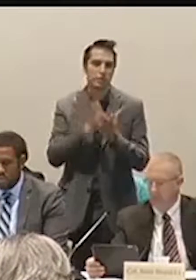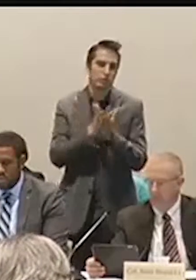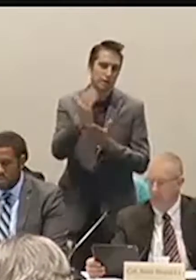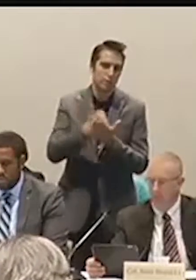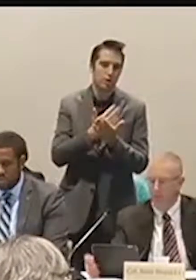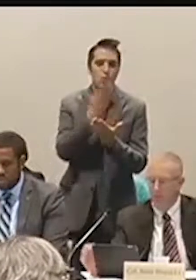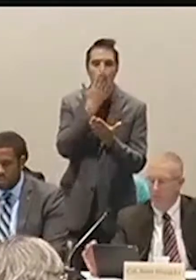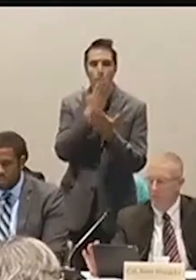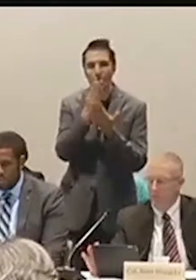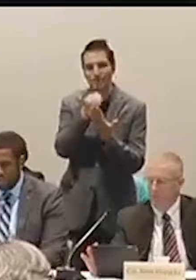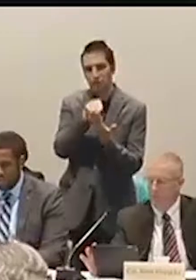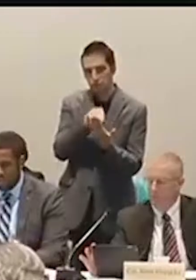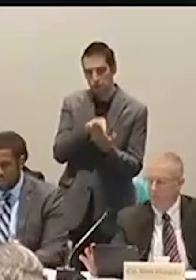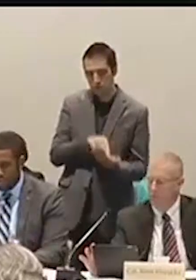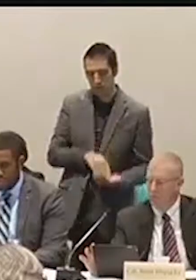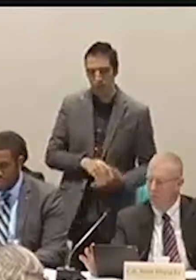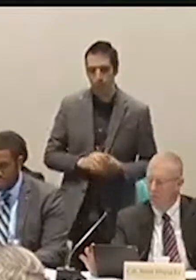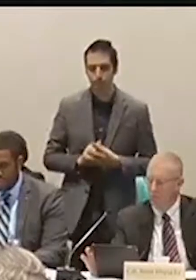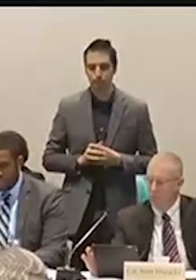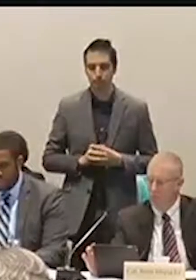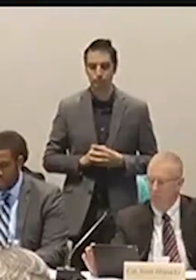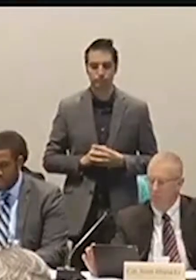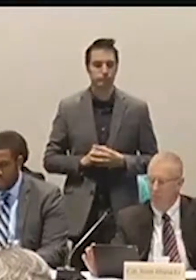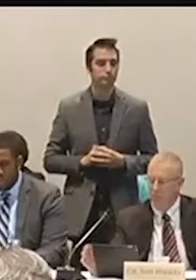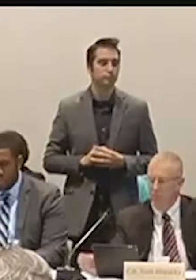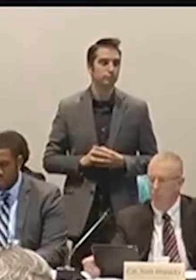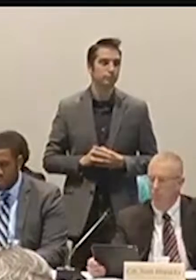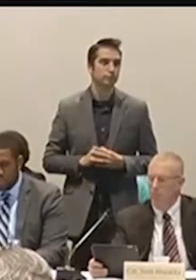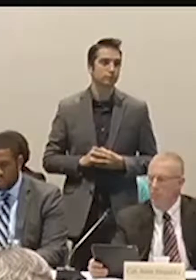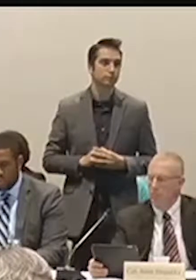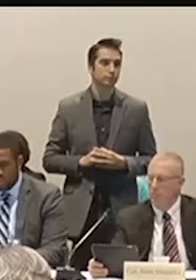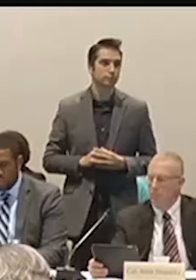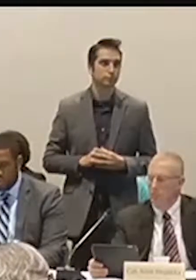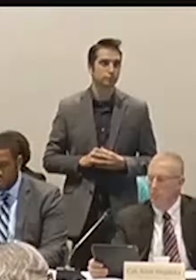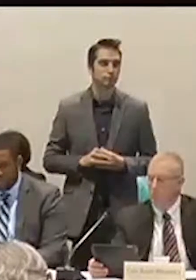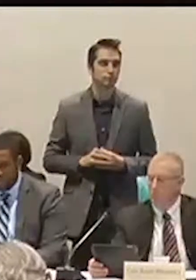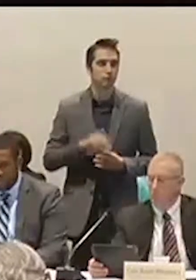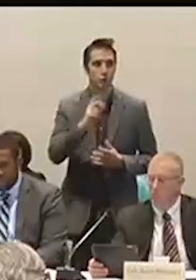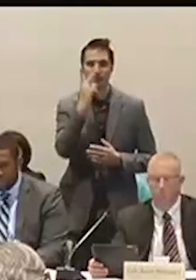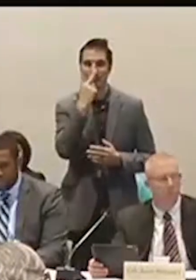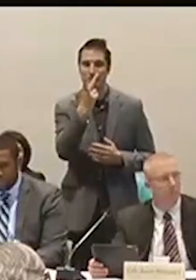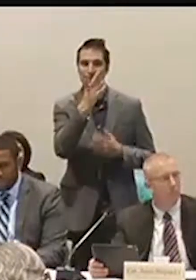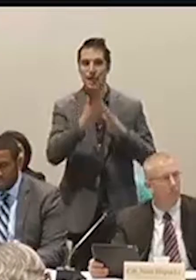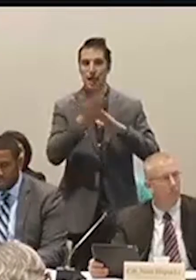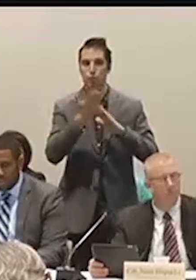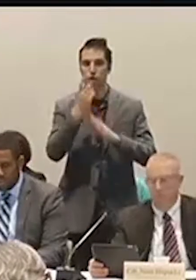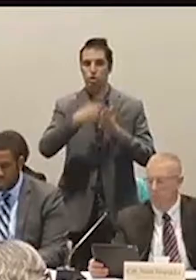and well documented. And then you can see there the some of the breakdowns of those operating costs on the right. Okay, so next. Thank